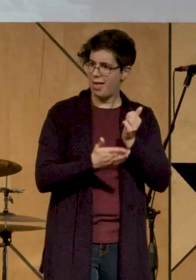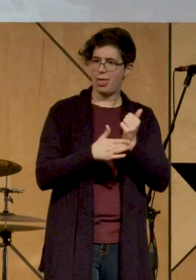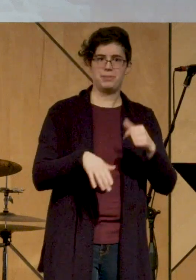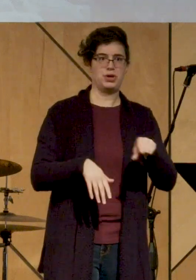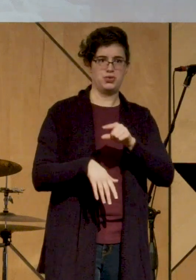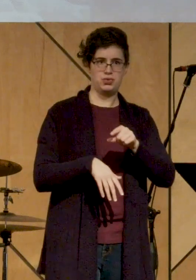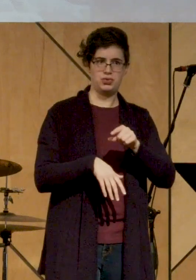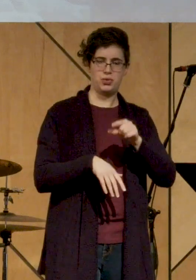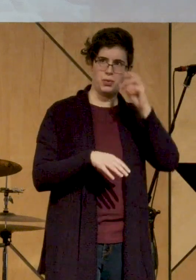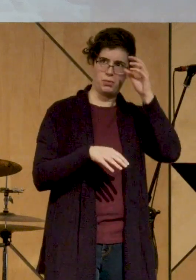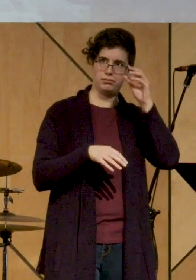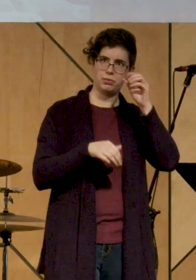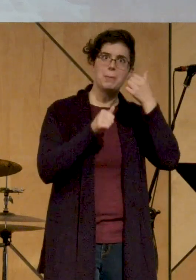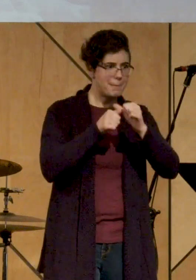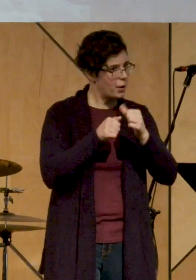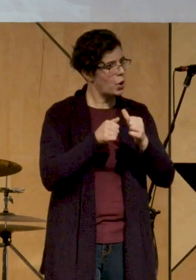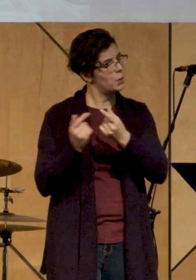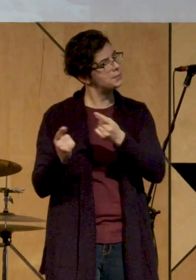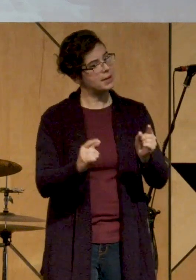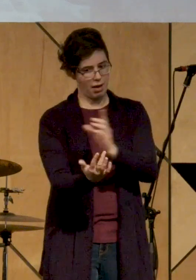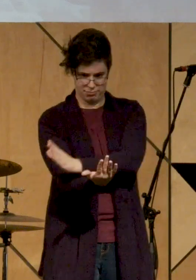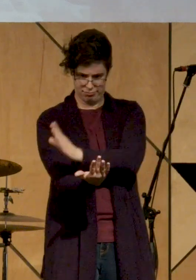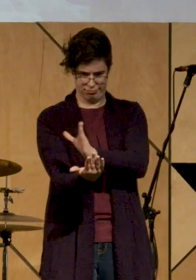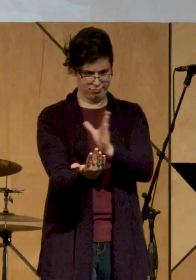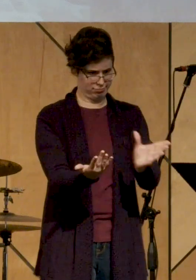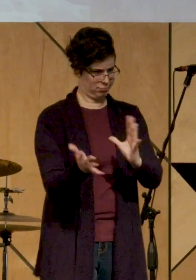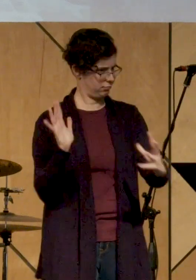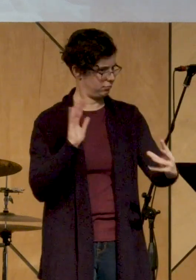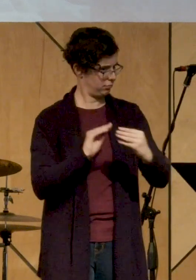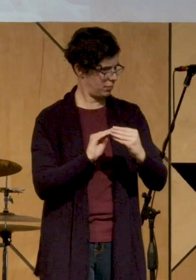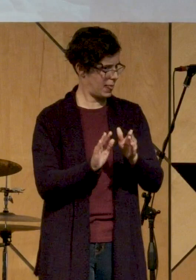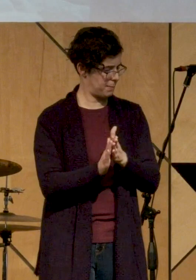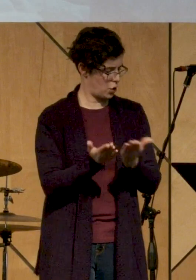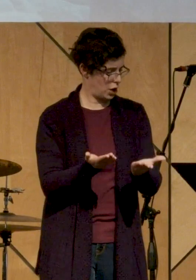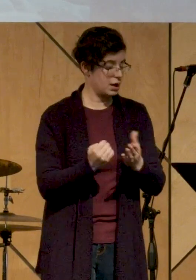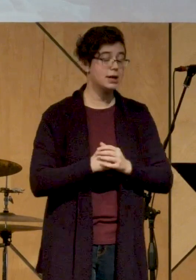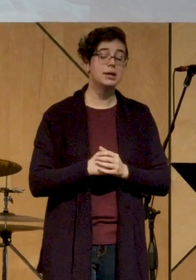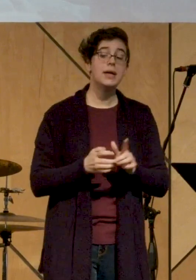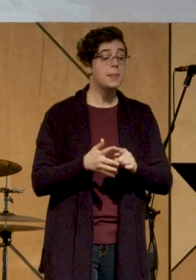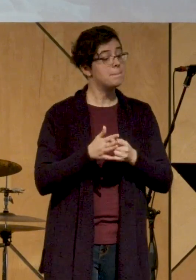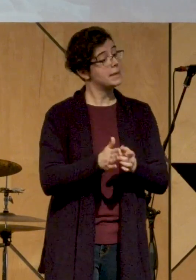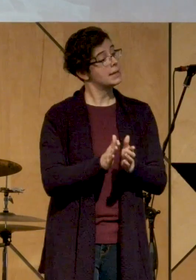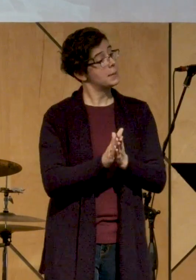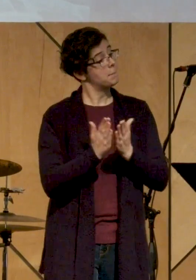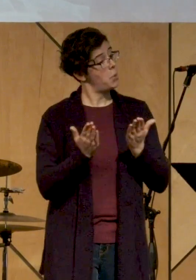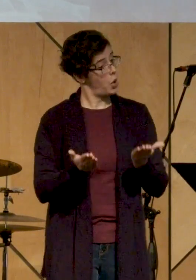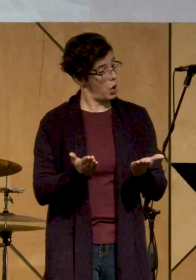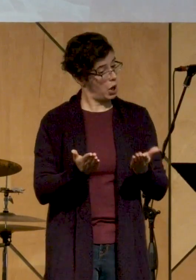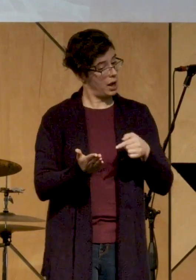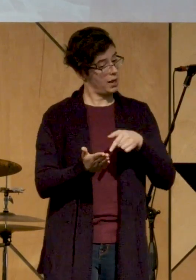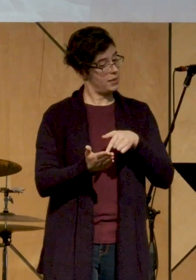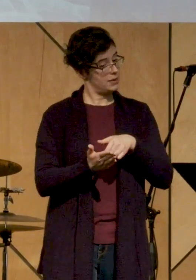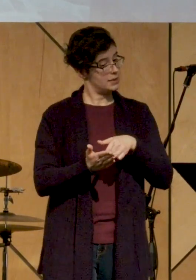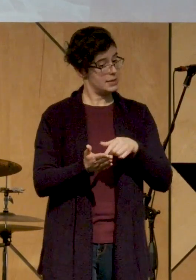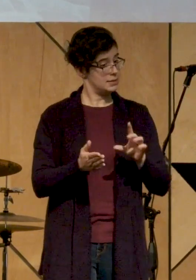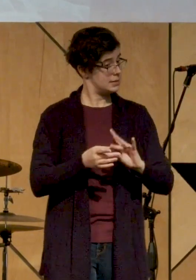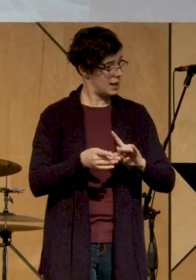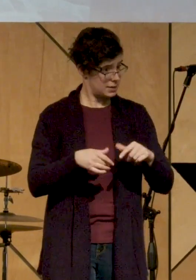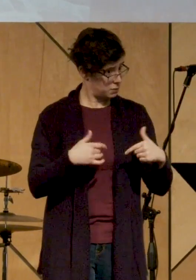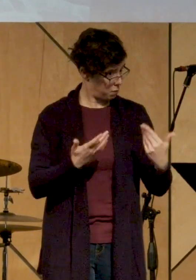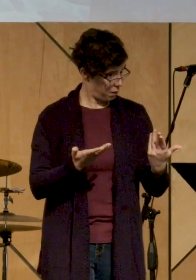on where we've been, what got us here to the end. Well, at the beginning, Colossians tells us,